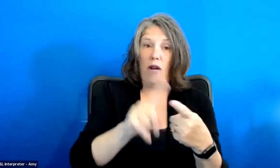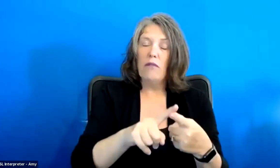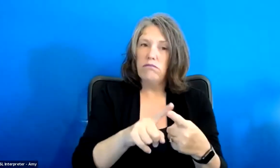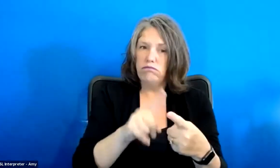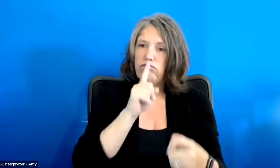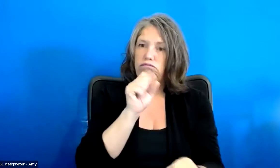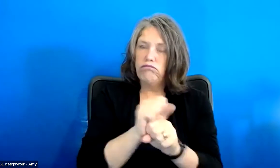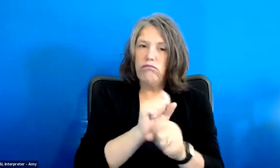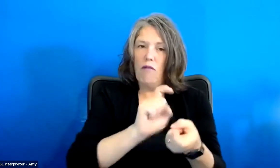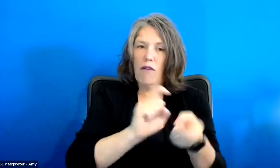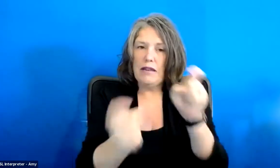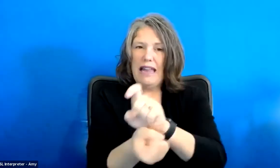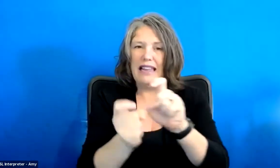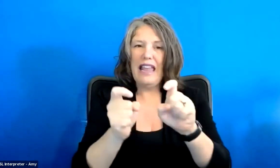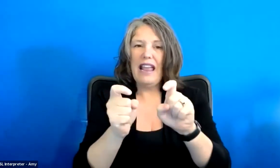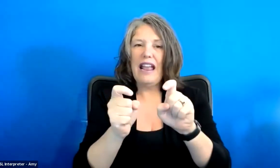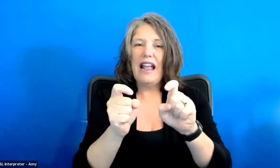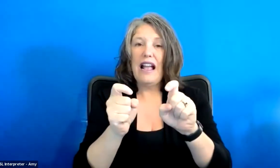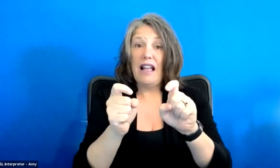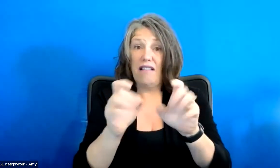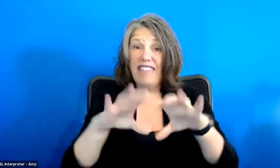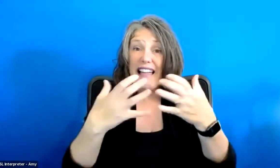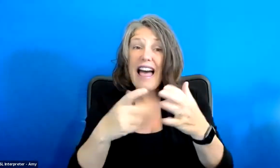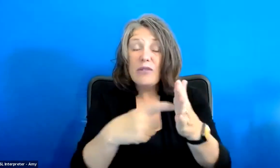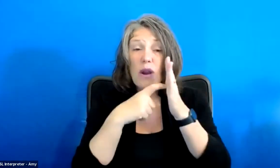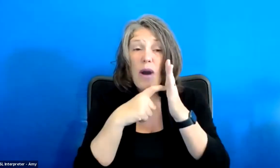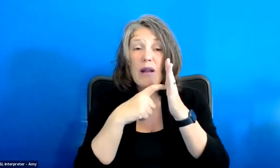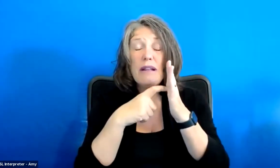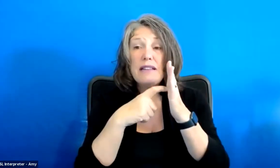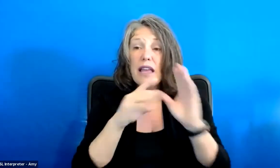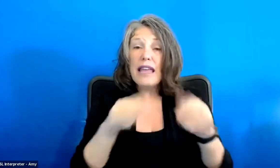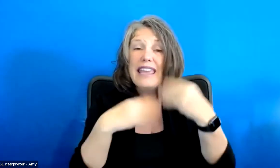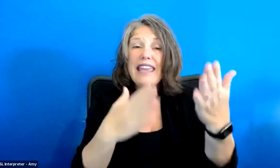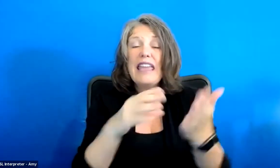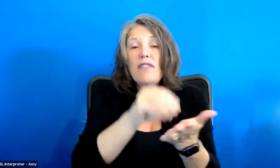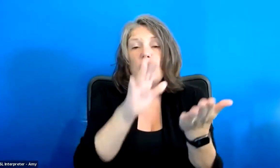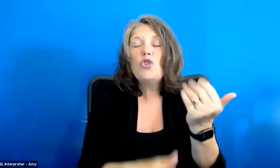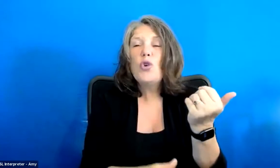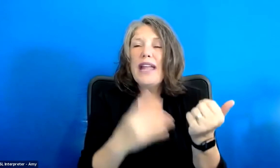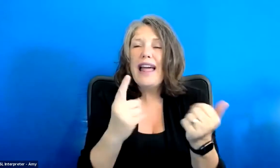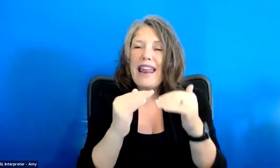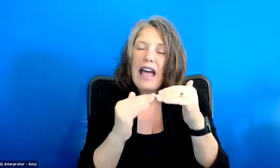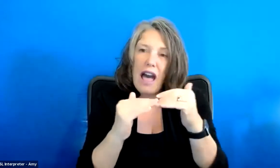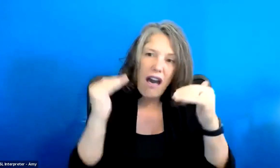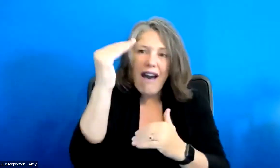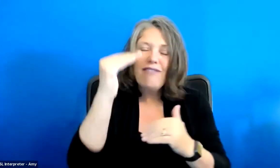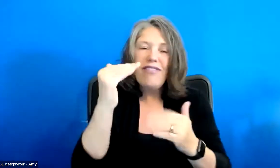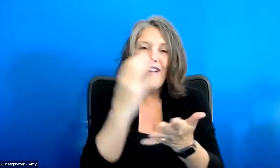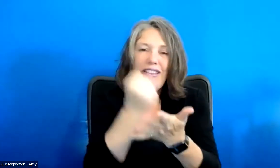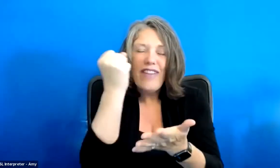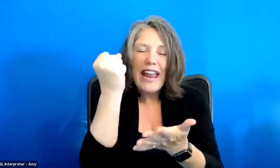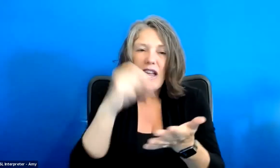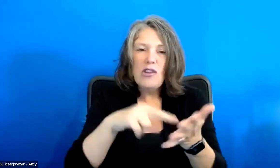alter the class requirements or program, give the student an unfair advantage over other students, in other words,